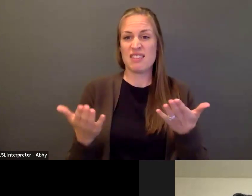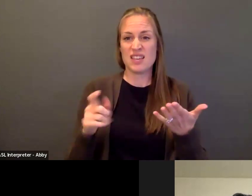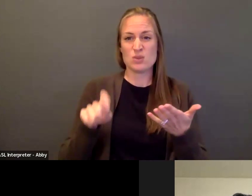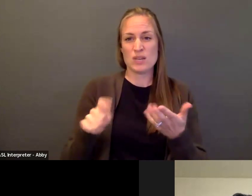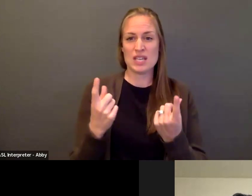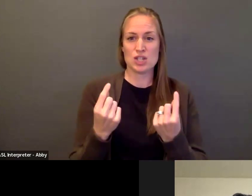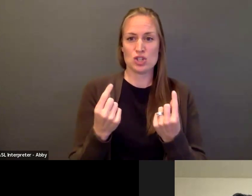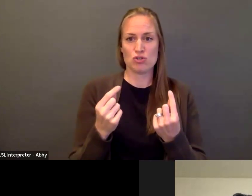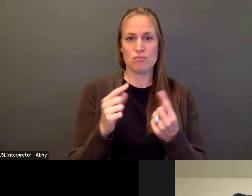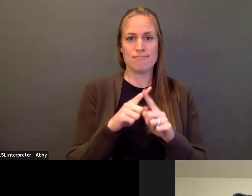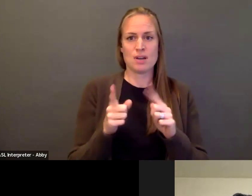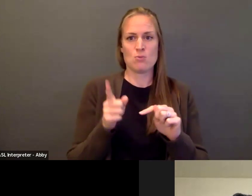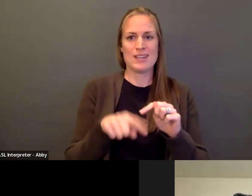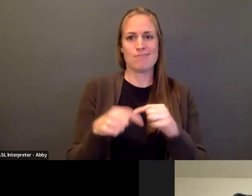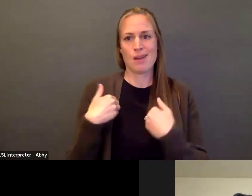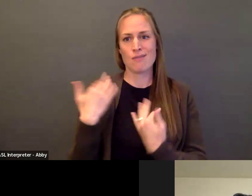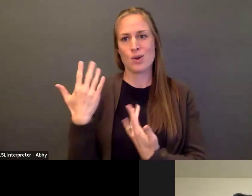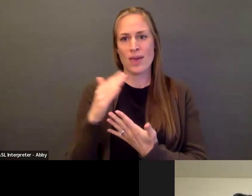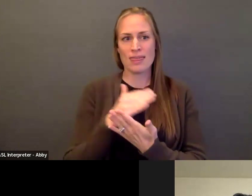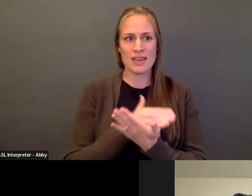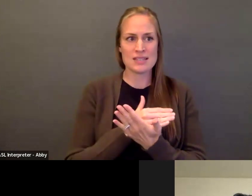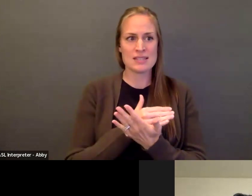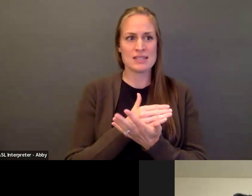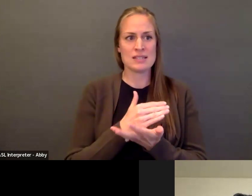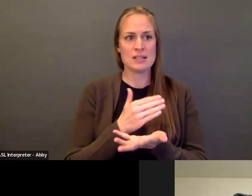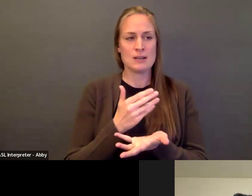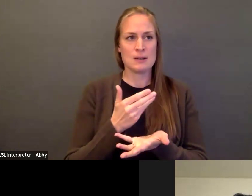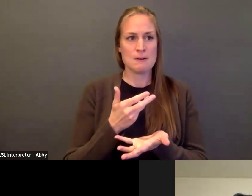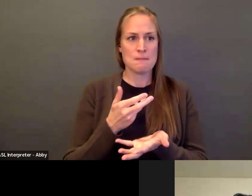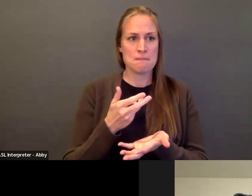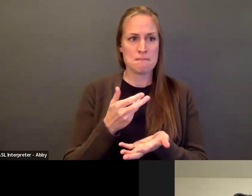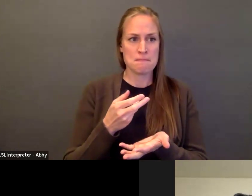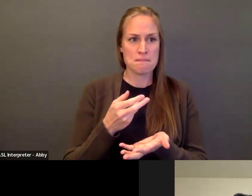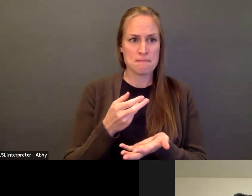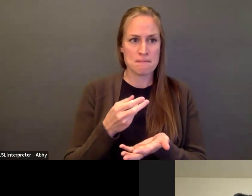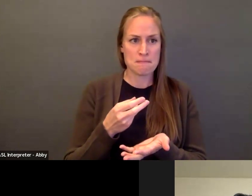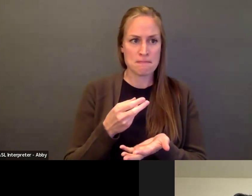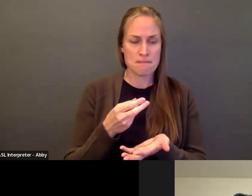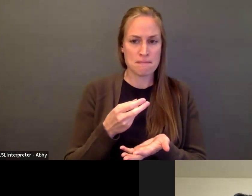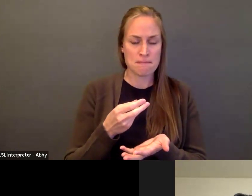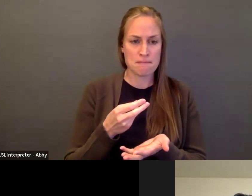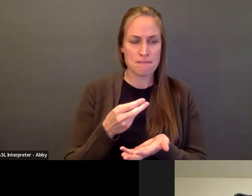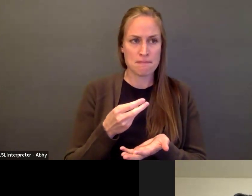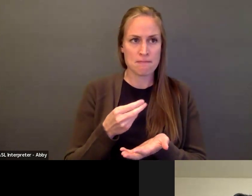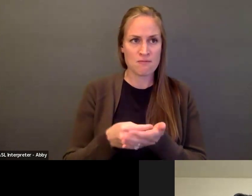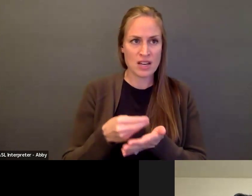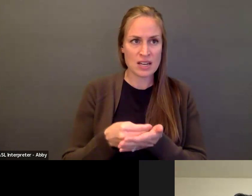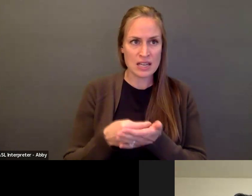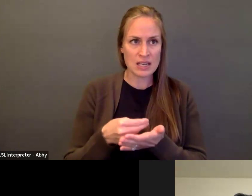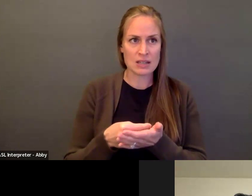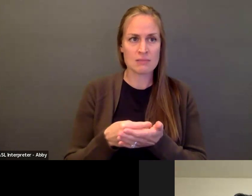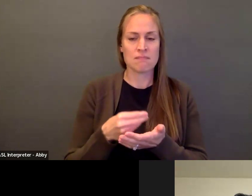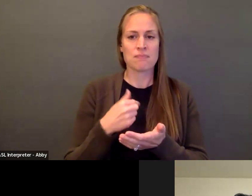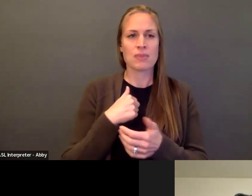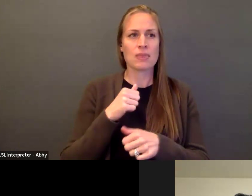But we also have an experience of, in many of the hospitals in the area, the non-understanding. I work with the entire